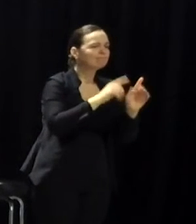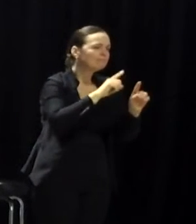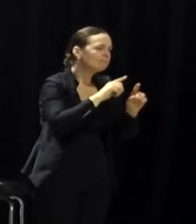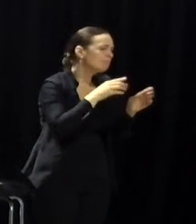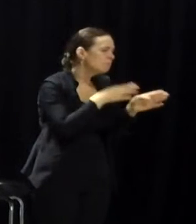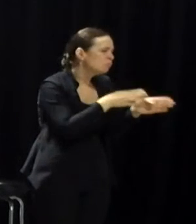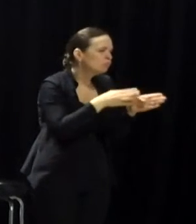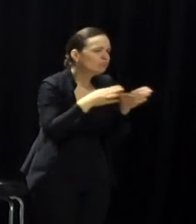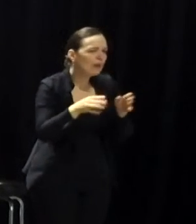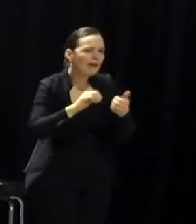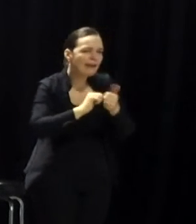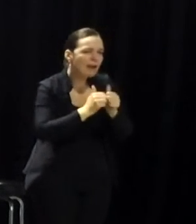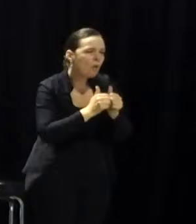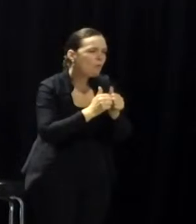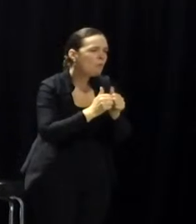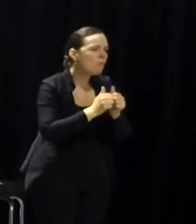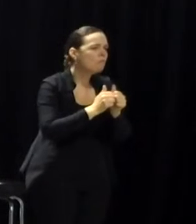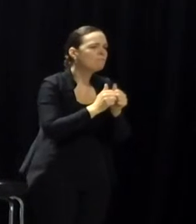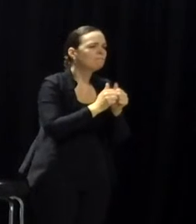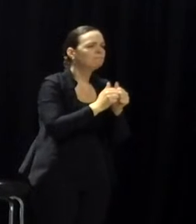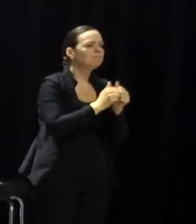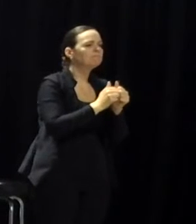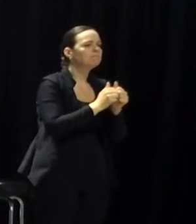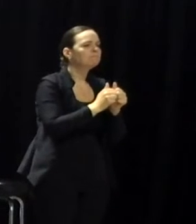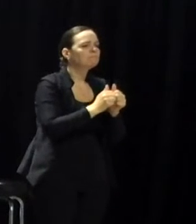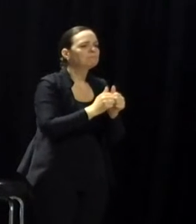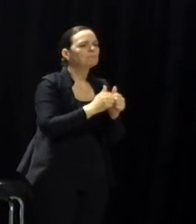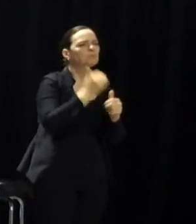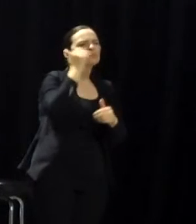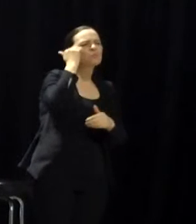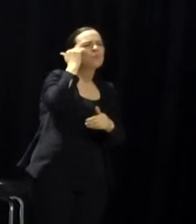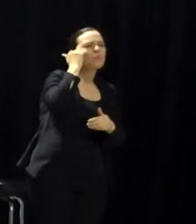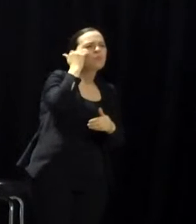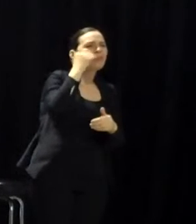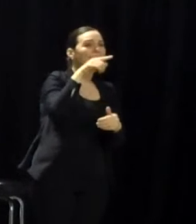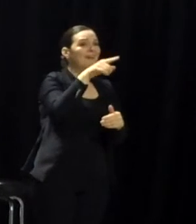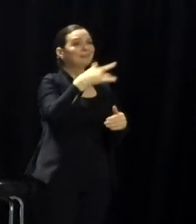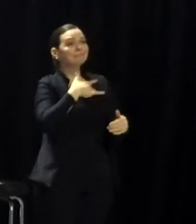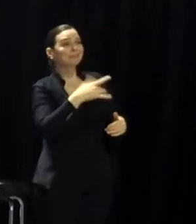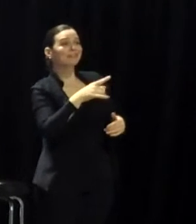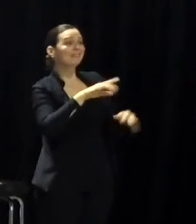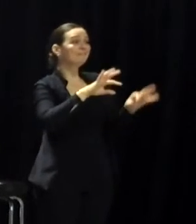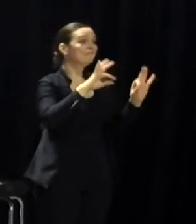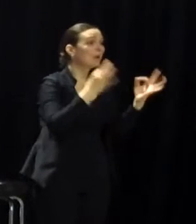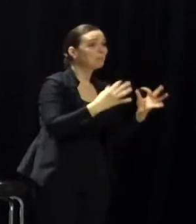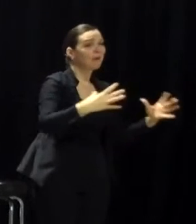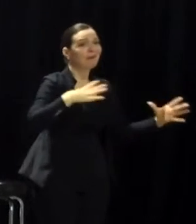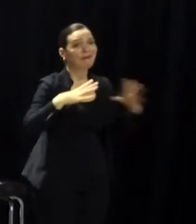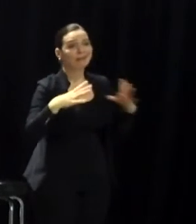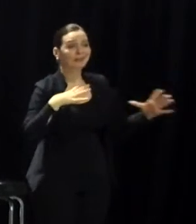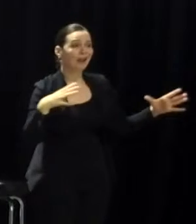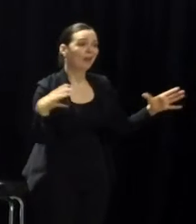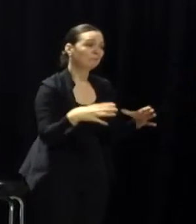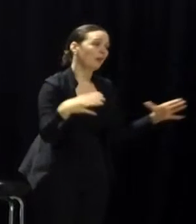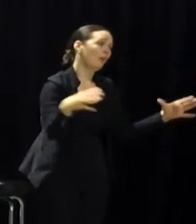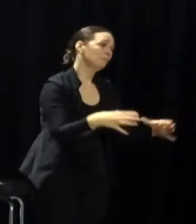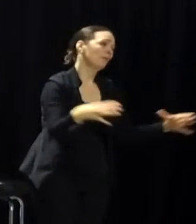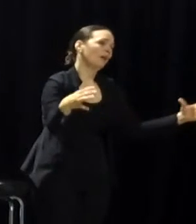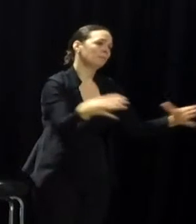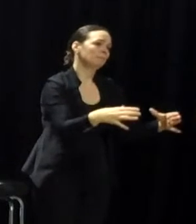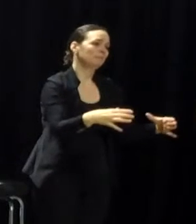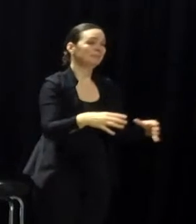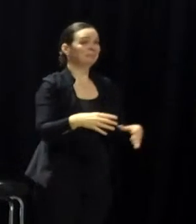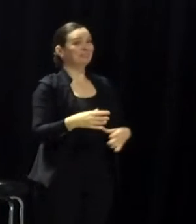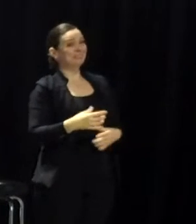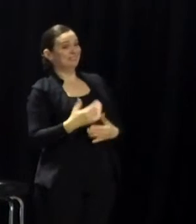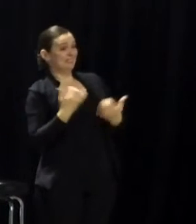after a time period where we know there were gatherings. I think people probably celebrate a little bit smarter than they did before, but